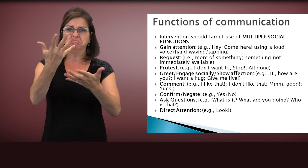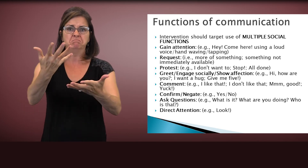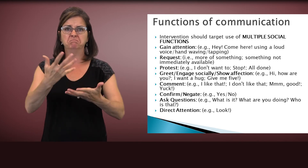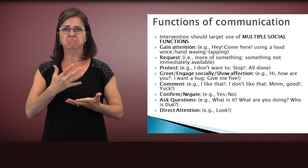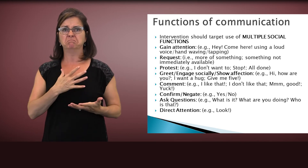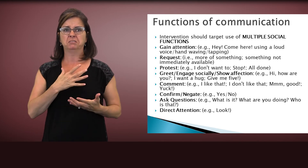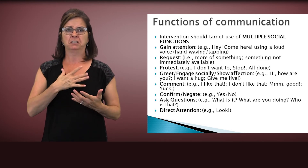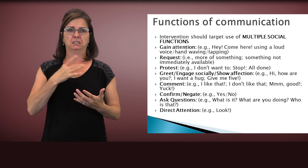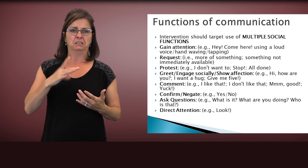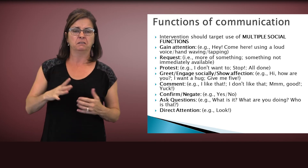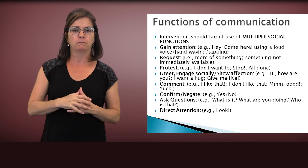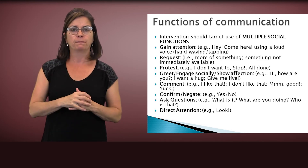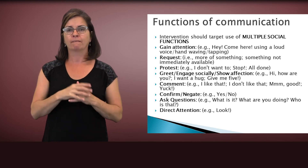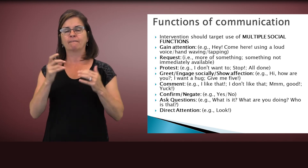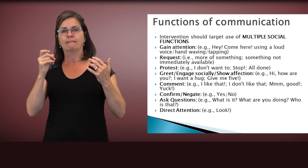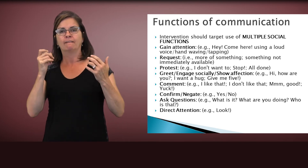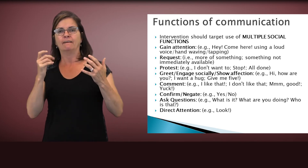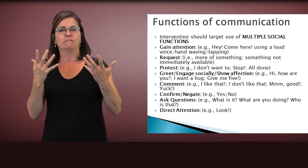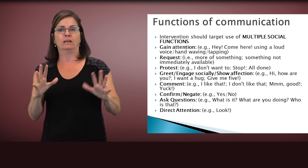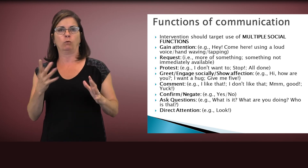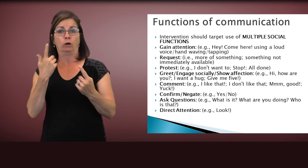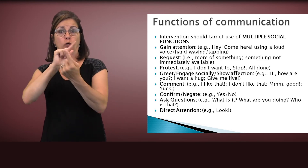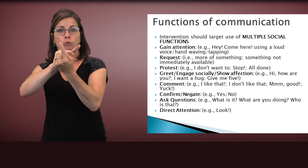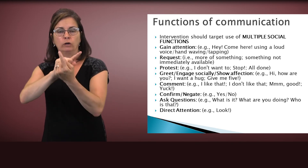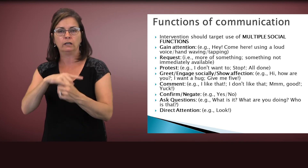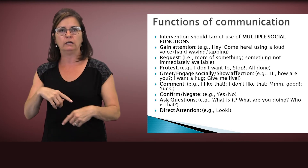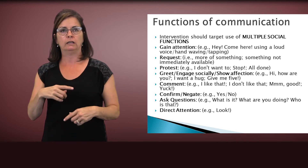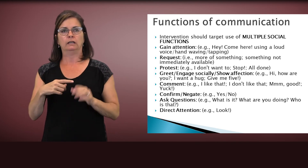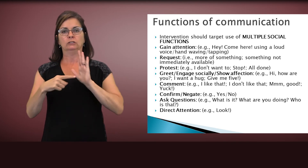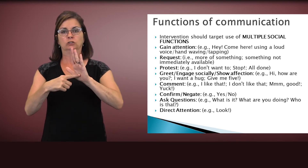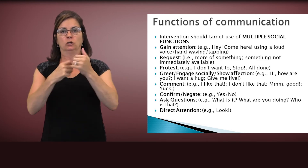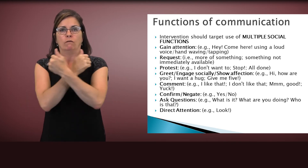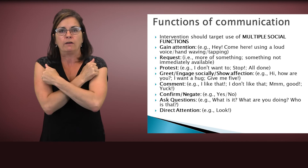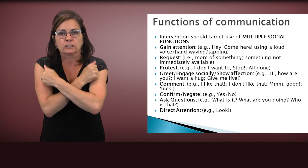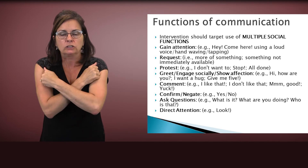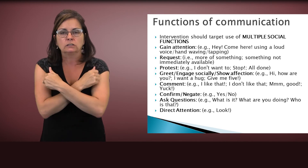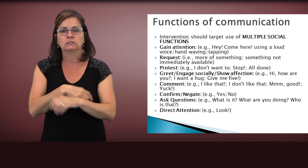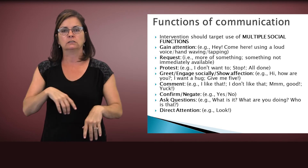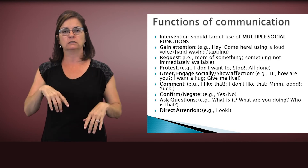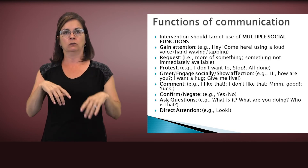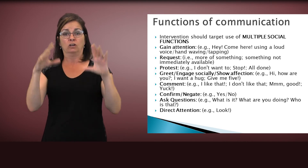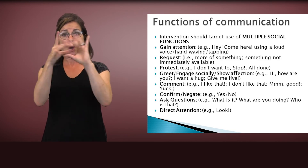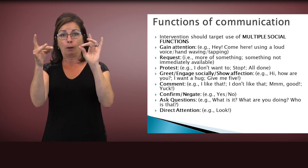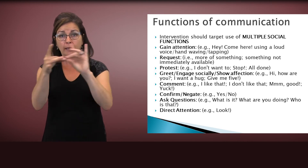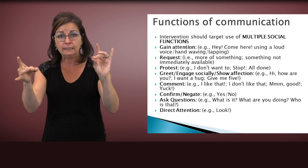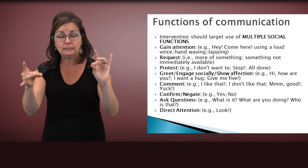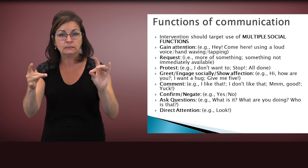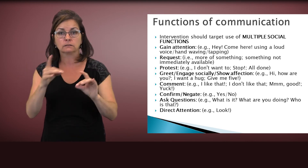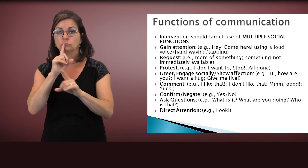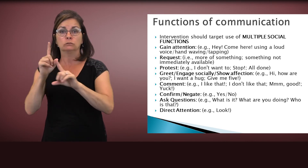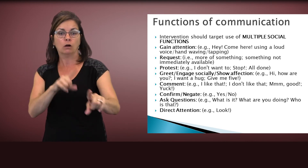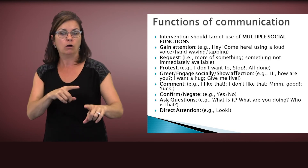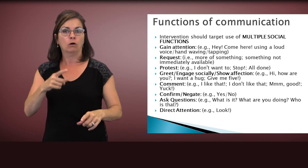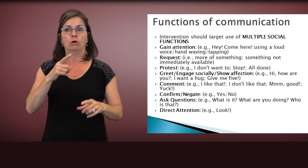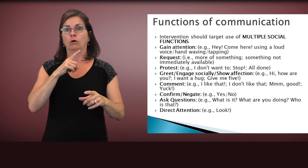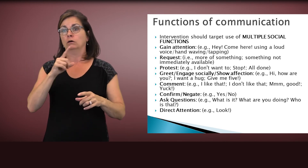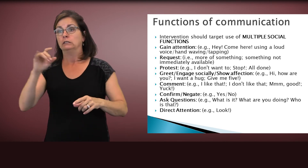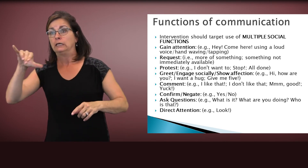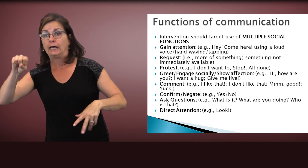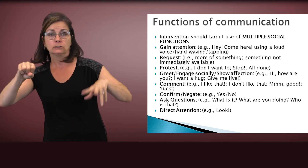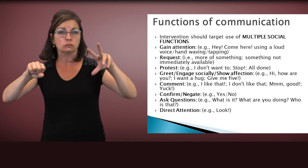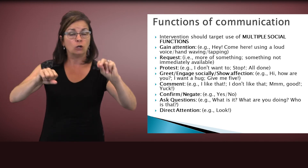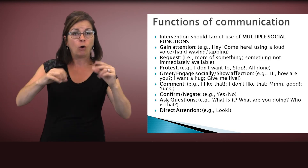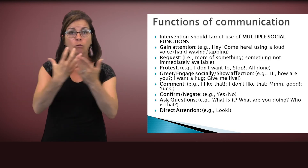protest when something's upsetting to them or they don't want it, to greet, engage people socially, show affection, to comment